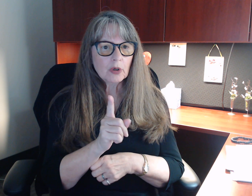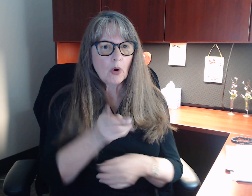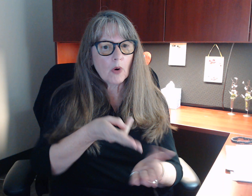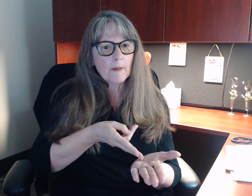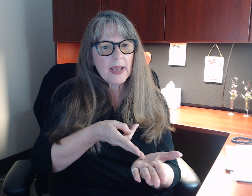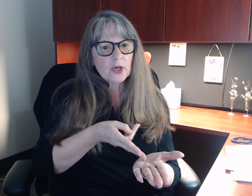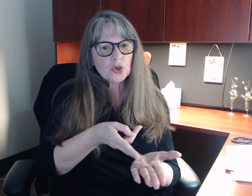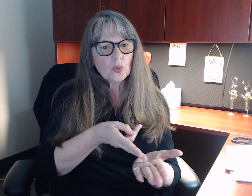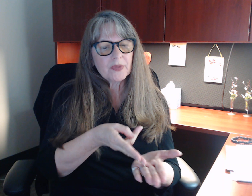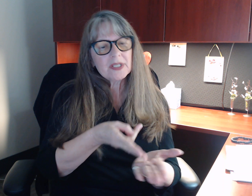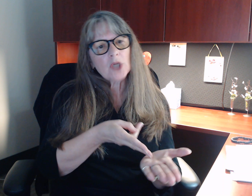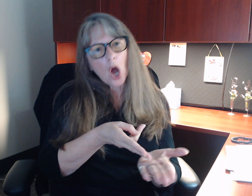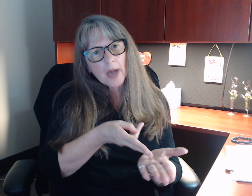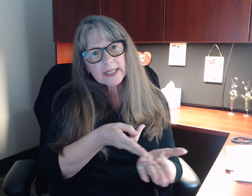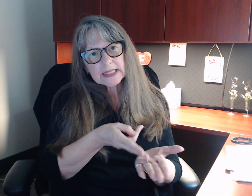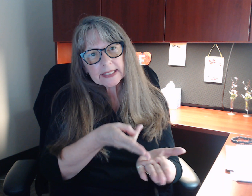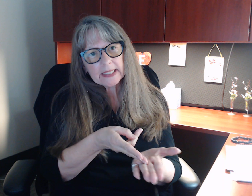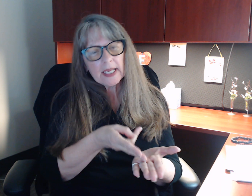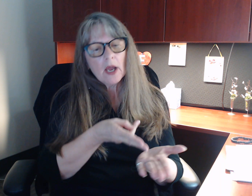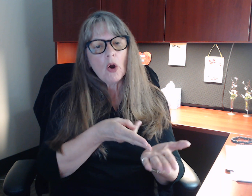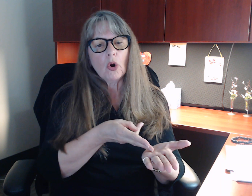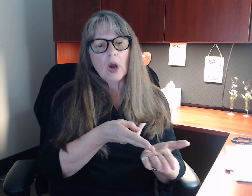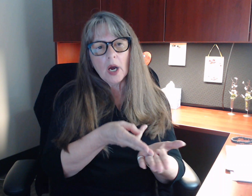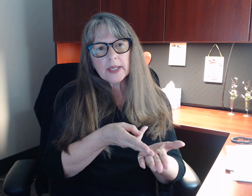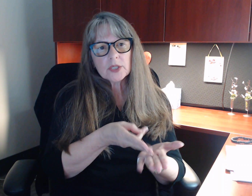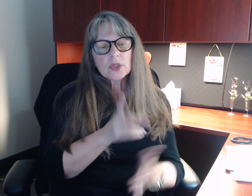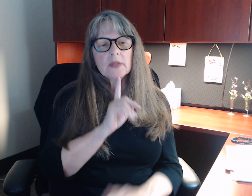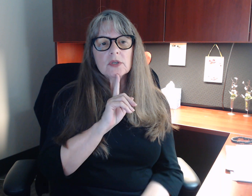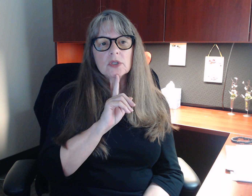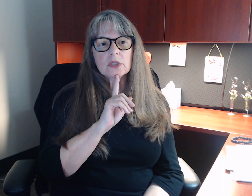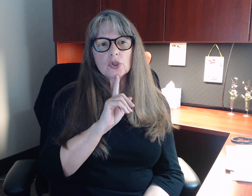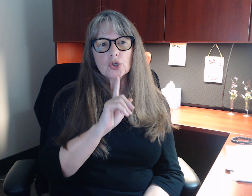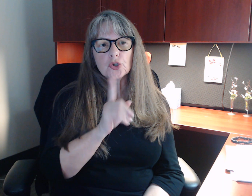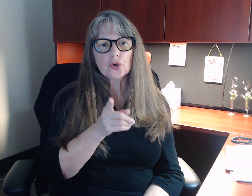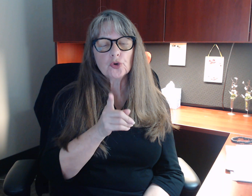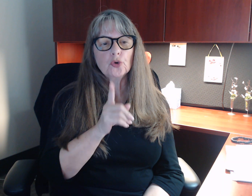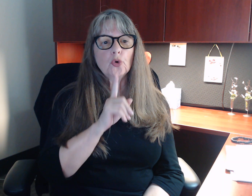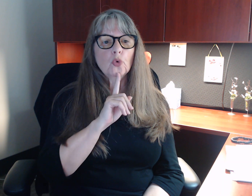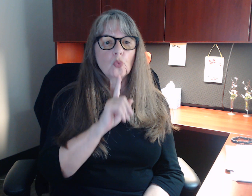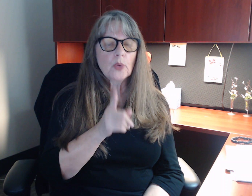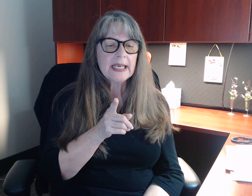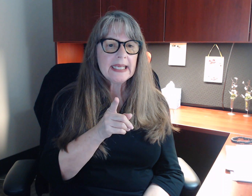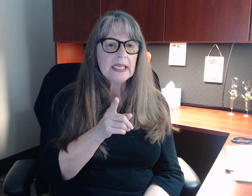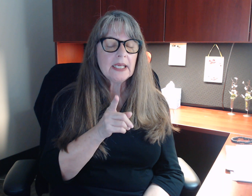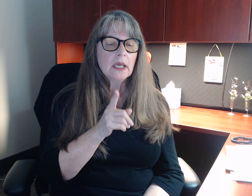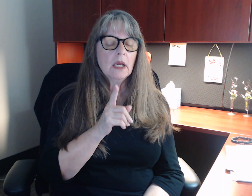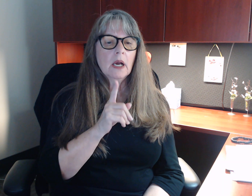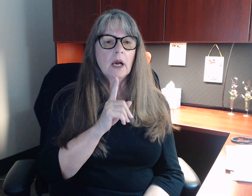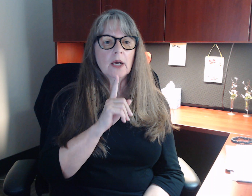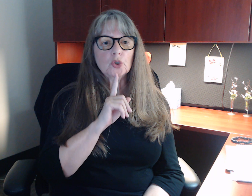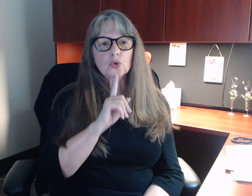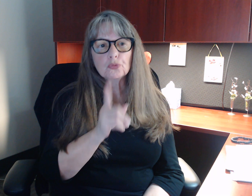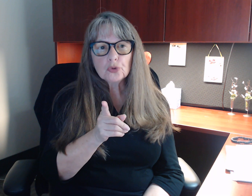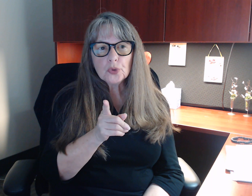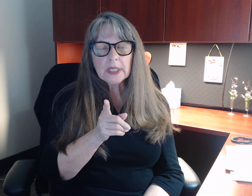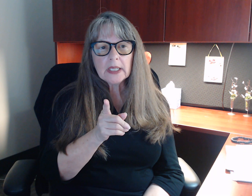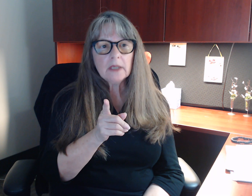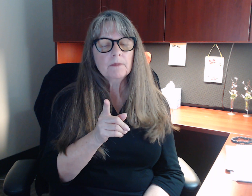or make sure. This is honestly or honest. This is sure, really, truly.